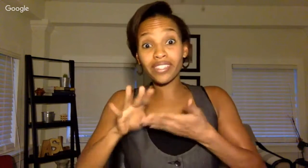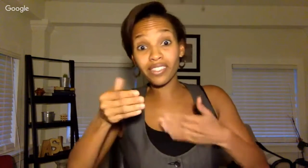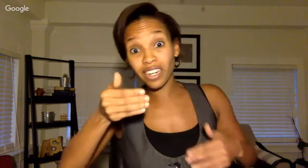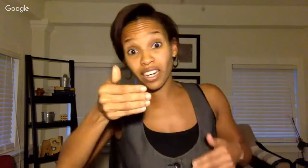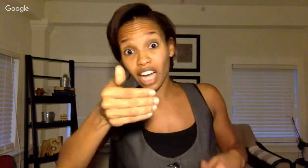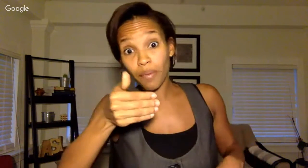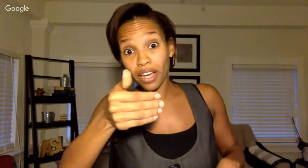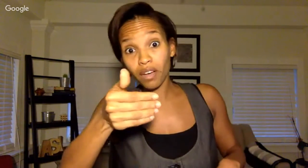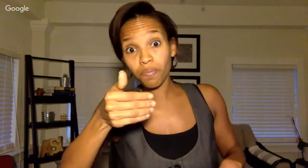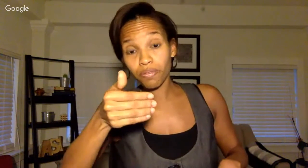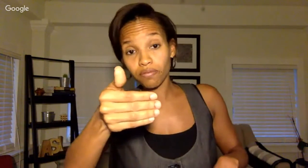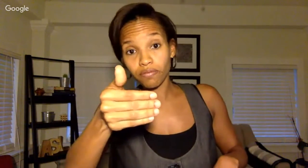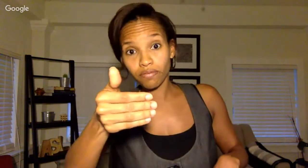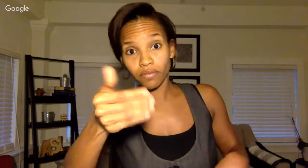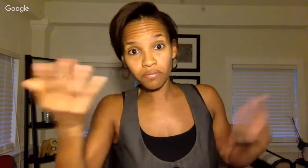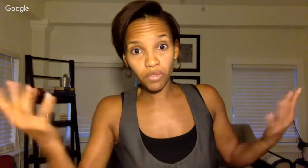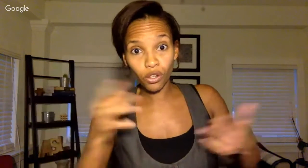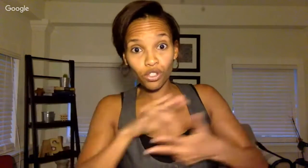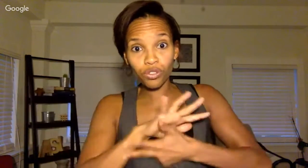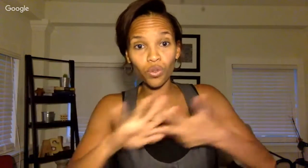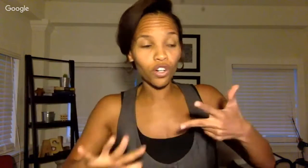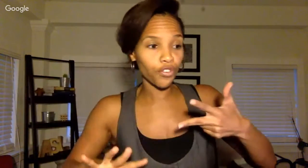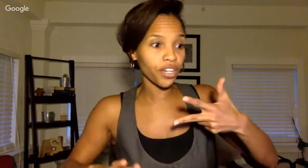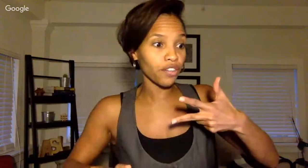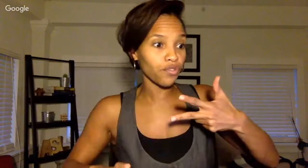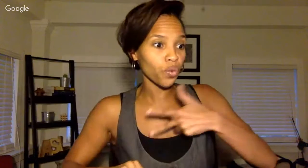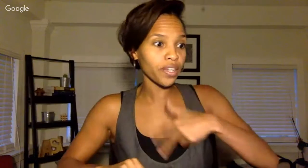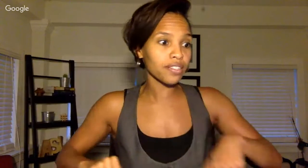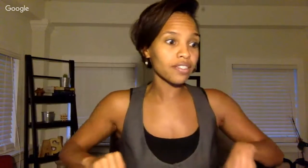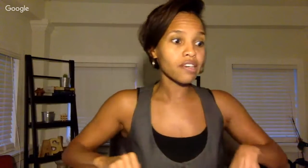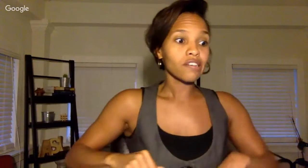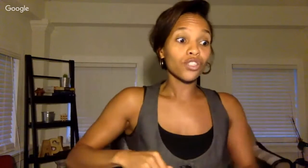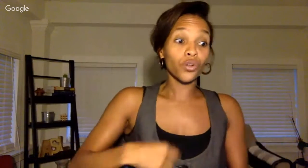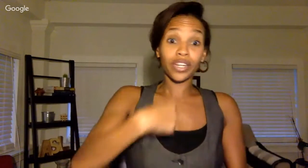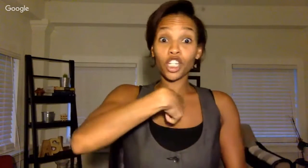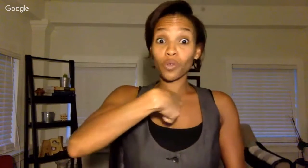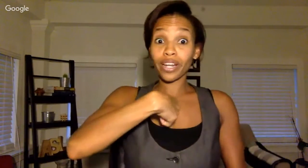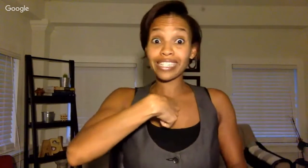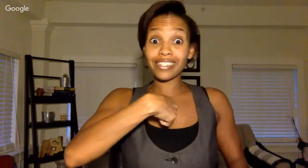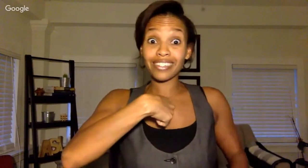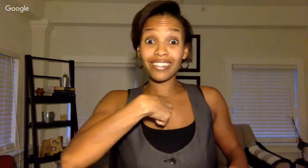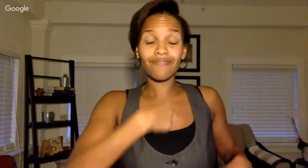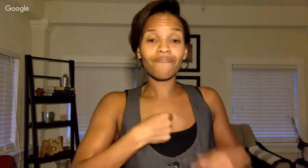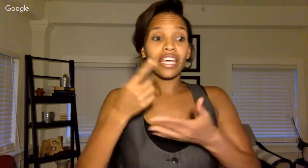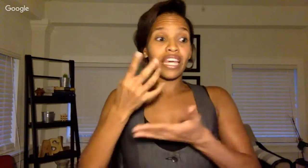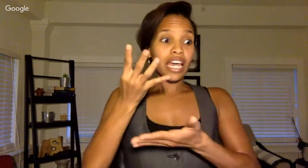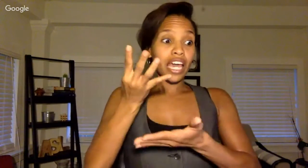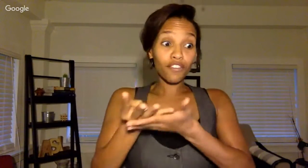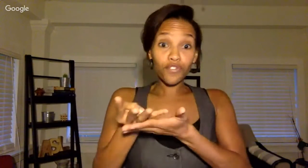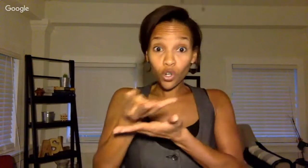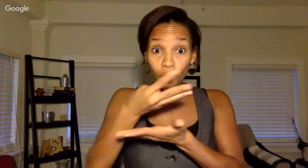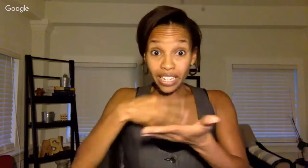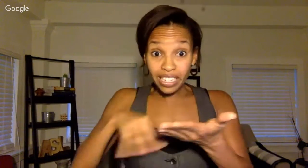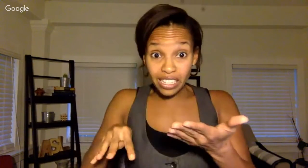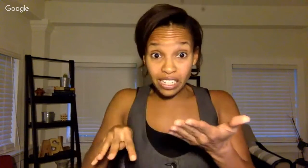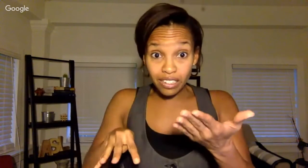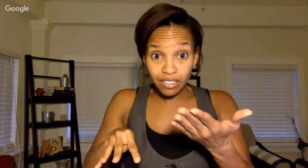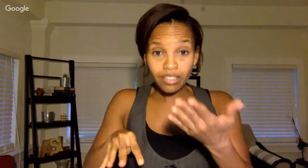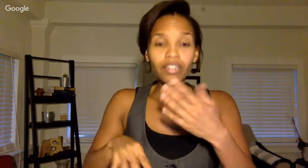weeks coming up. Those 3 work for in 4 weeks. So here's what I did. In 4 weeks,